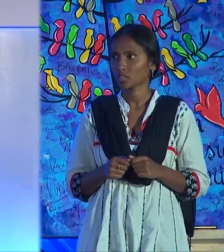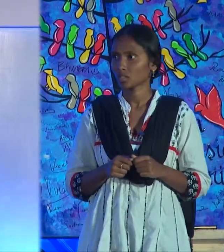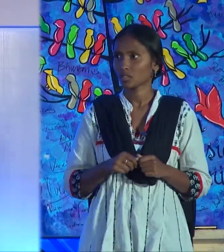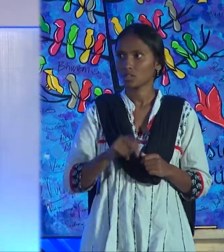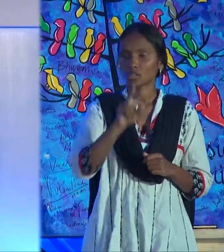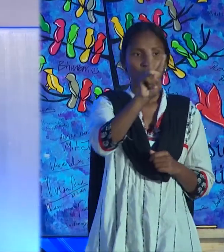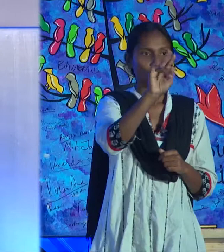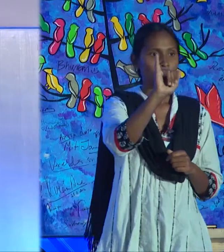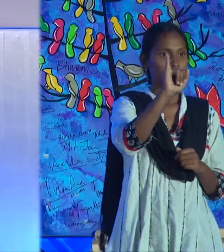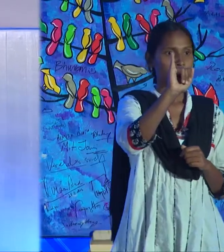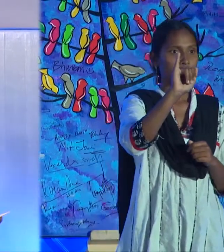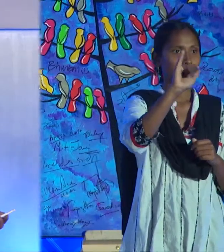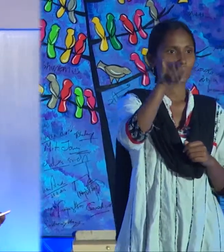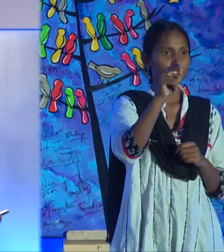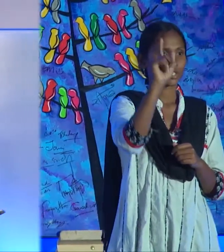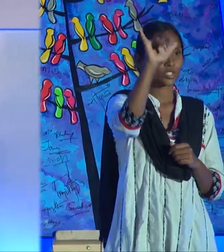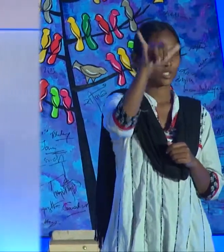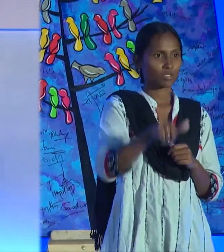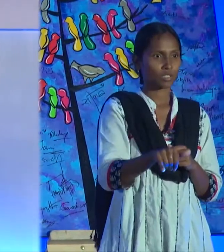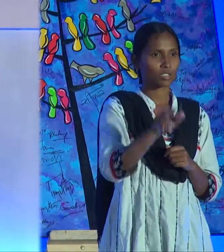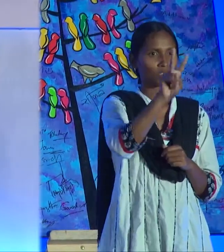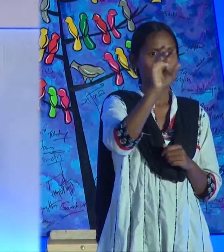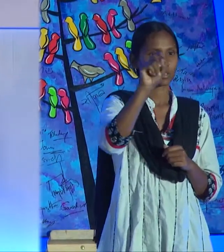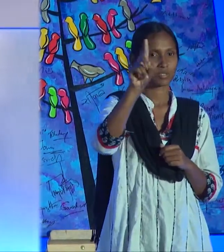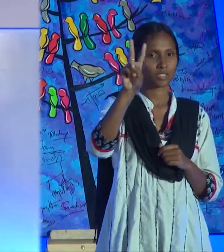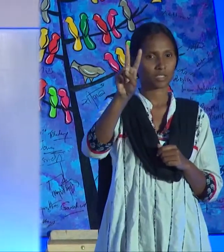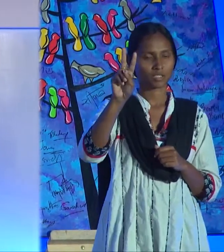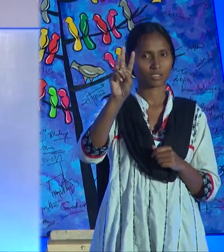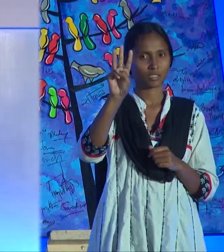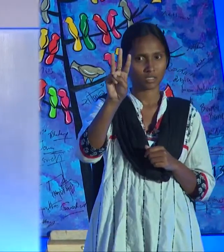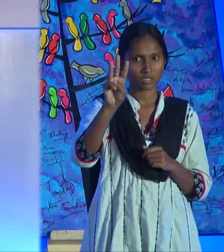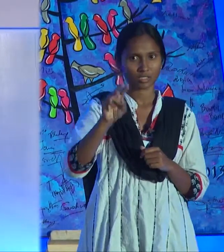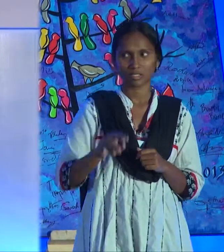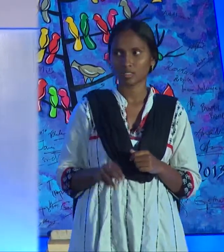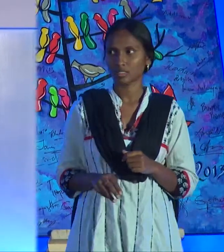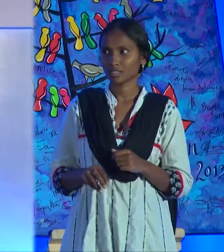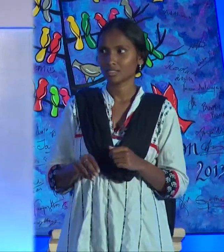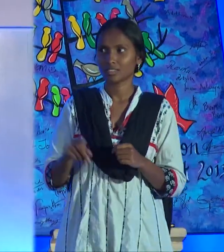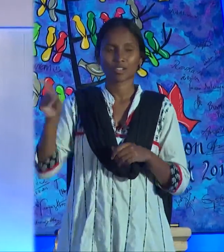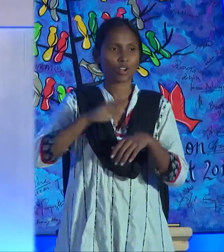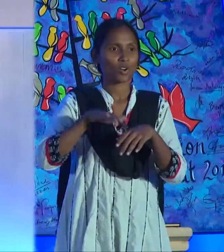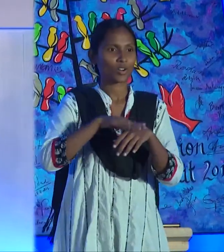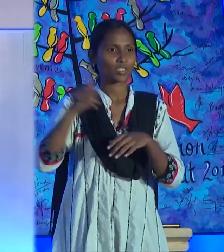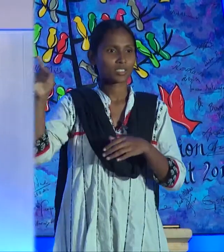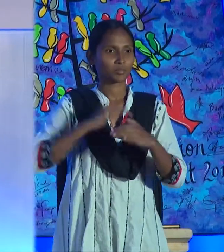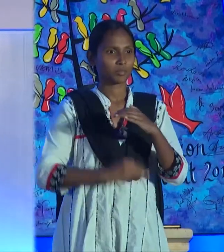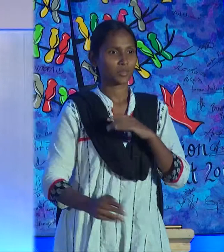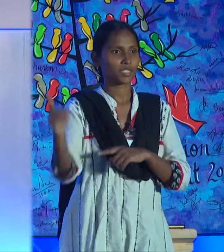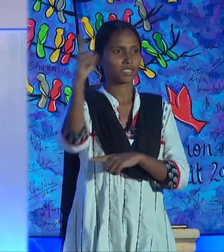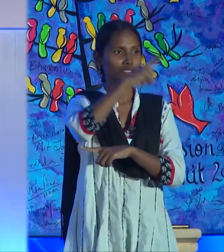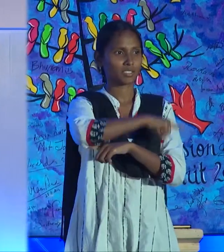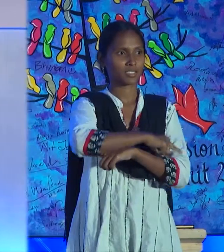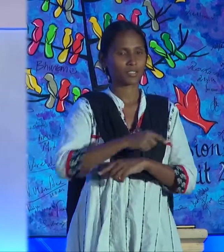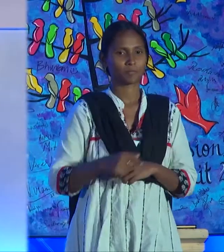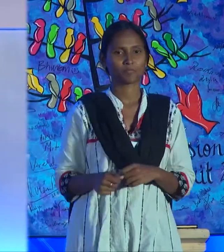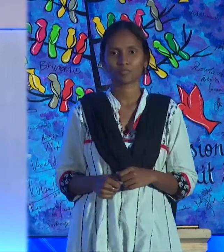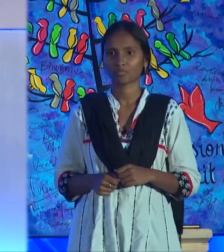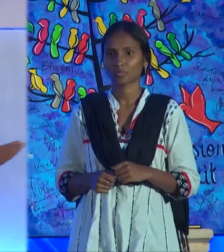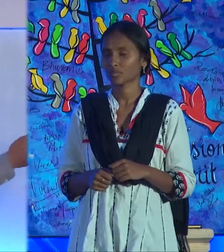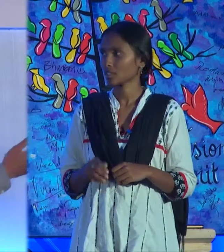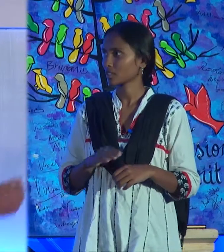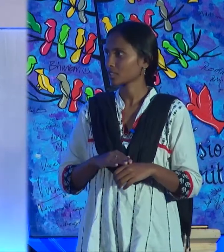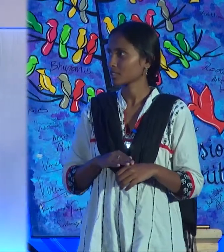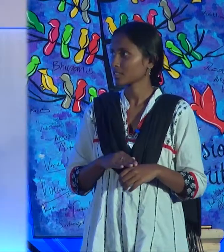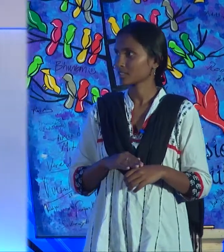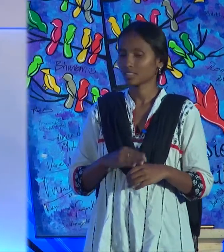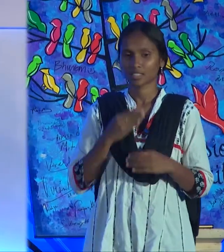26th of July 2013, which incidentally also happened to be my birthday, at Ink Trailblazers,